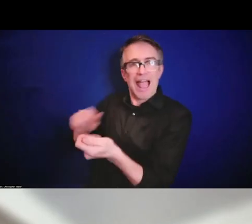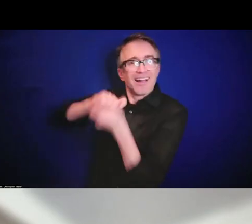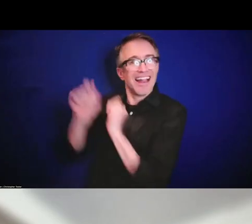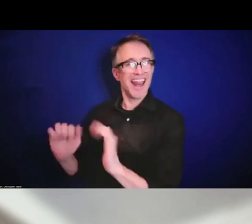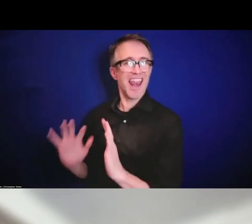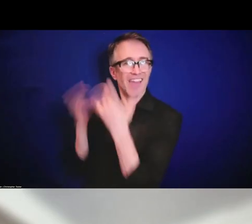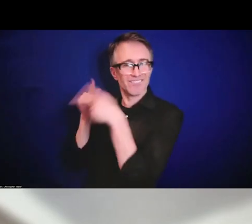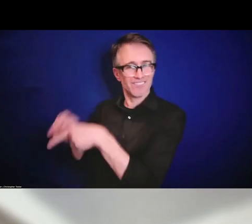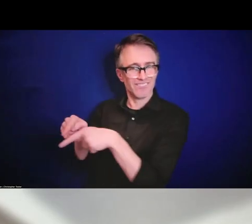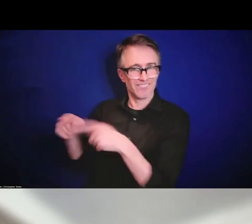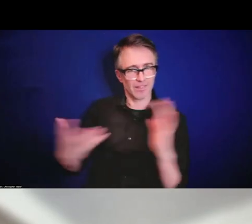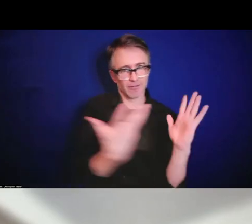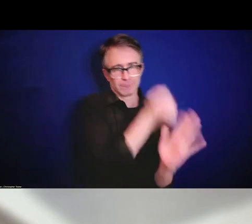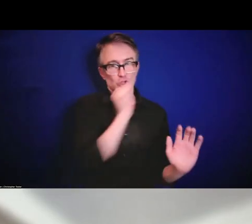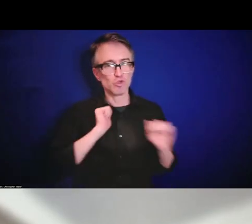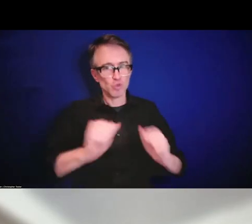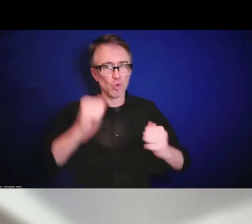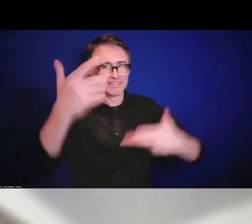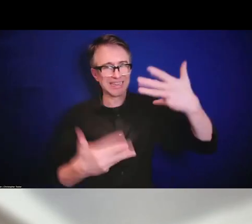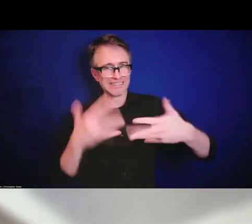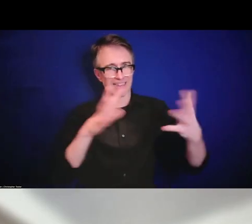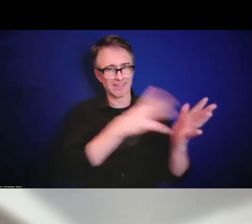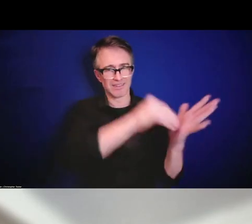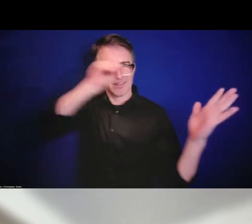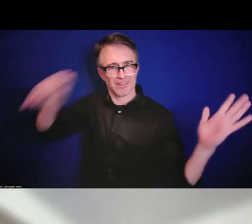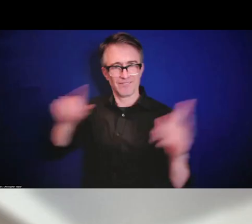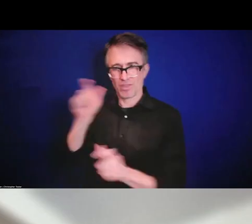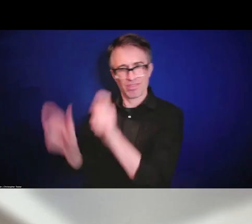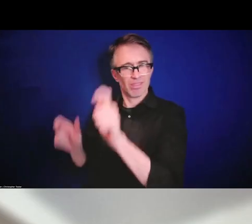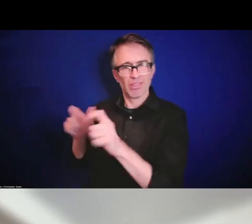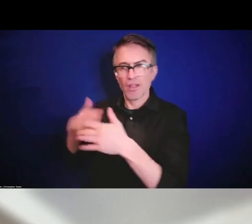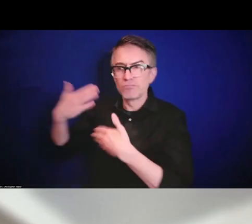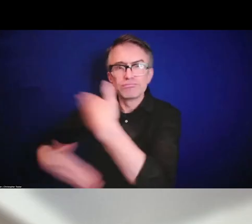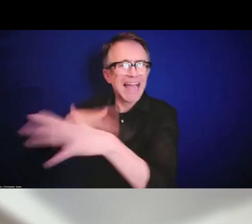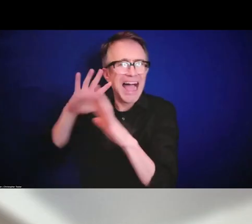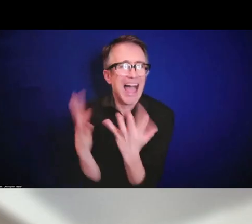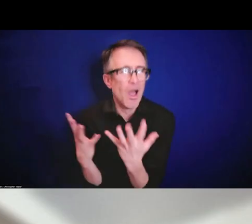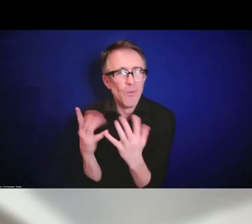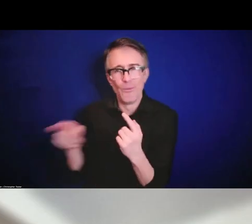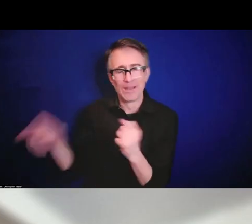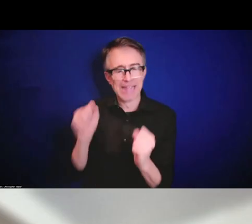So, Kate, you want to go first? Oh, I